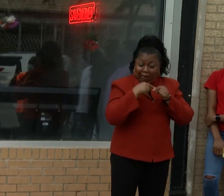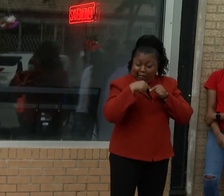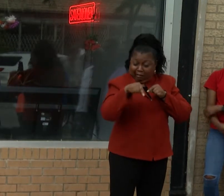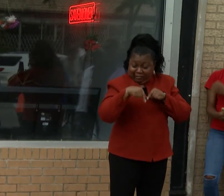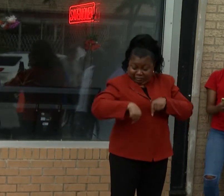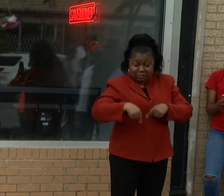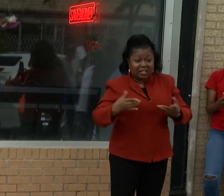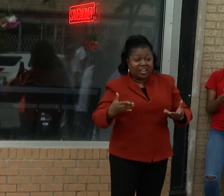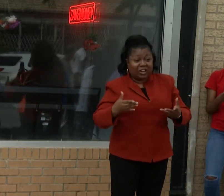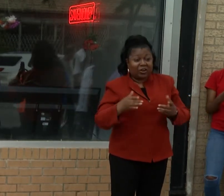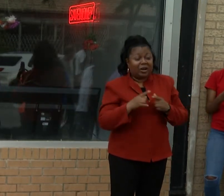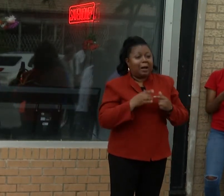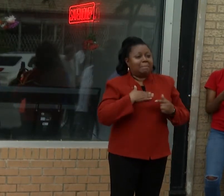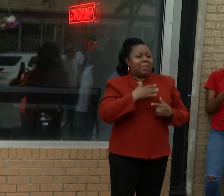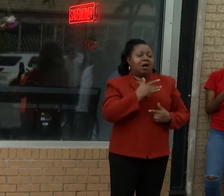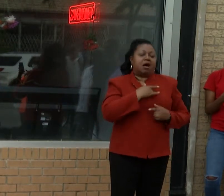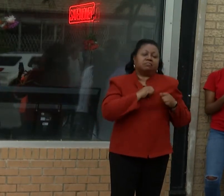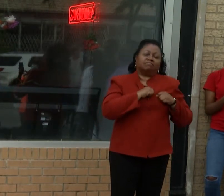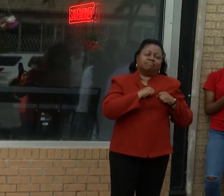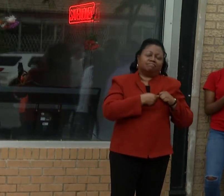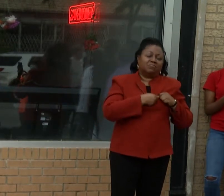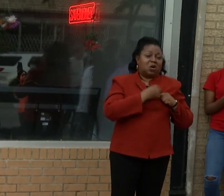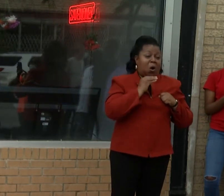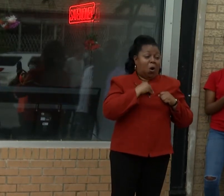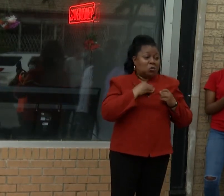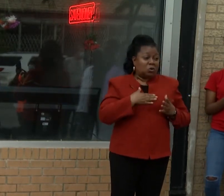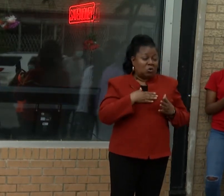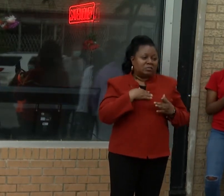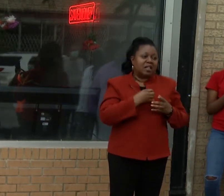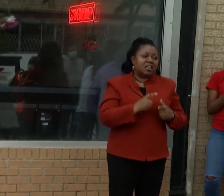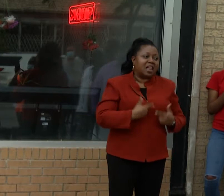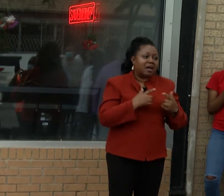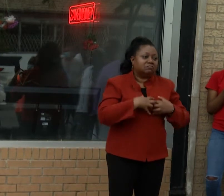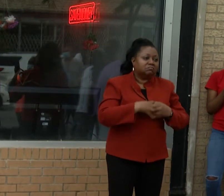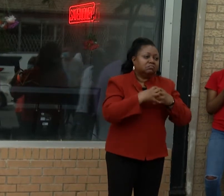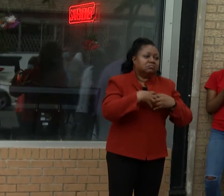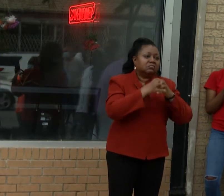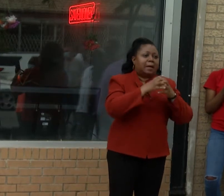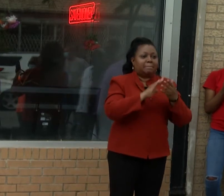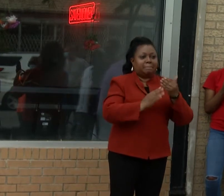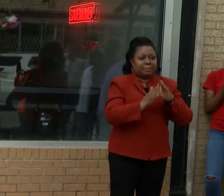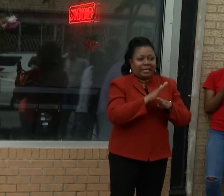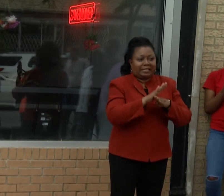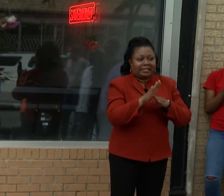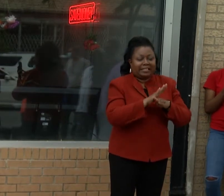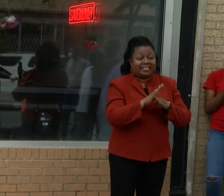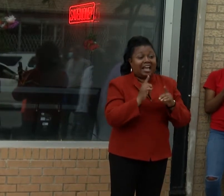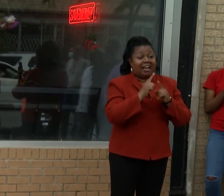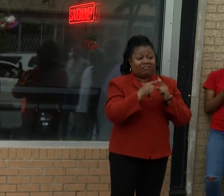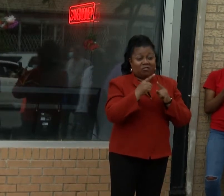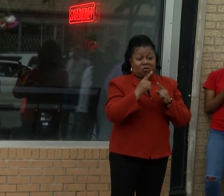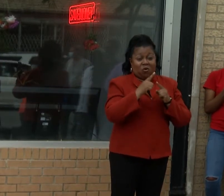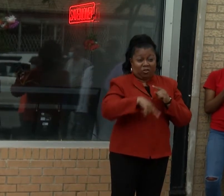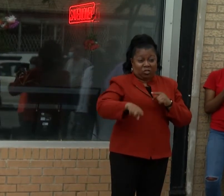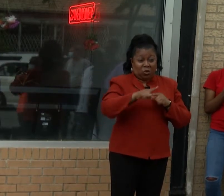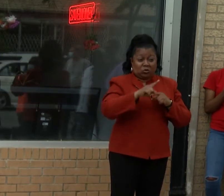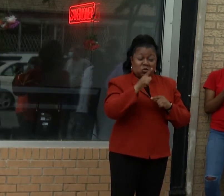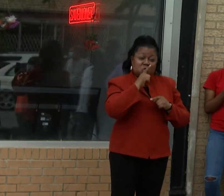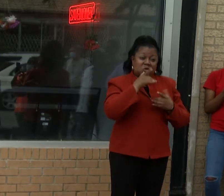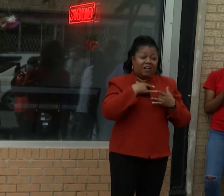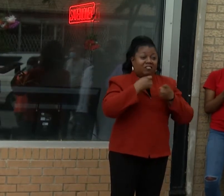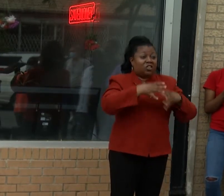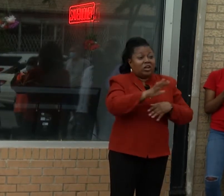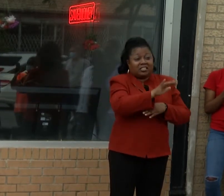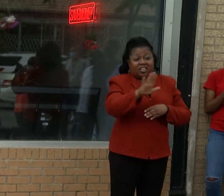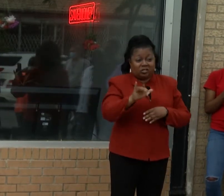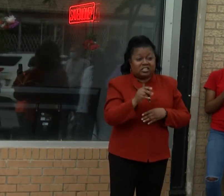here. My heart broke for the owner who spent his life building a business, and for the employees who likely have lost